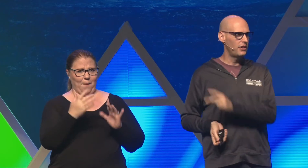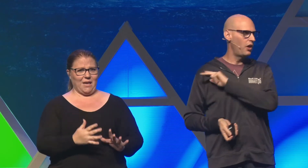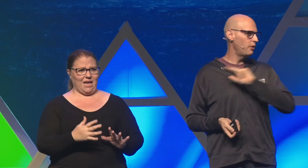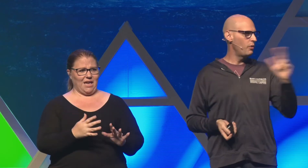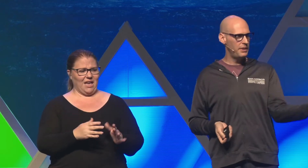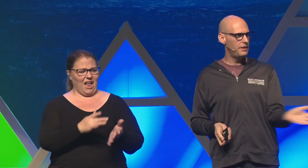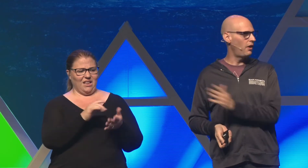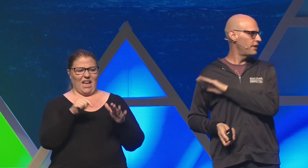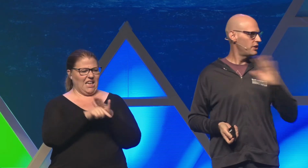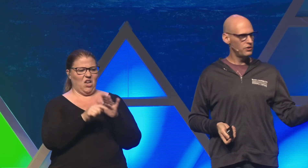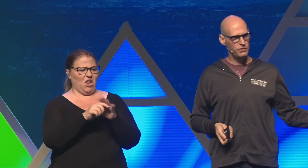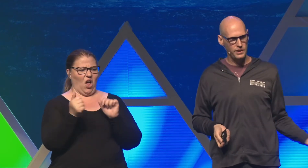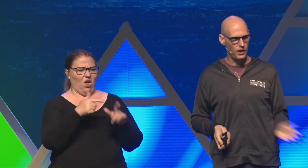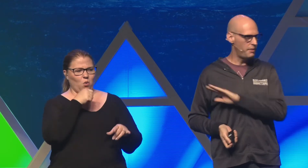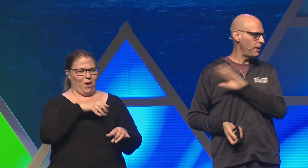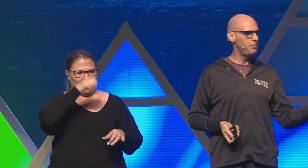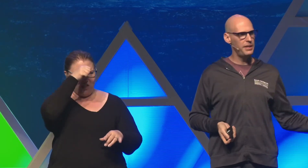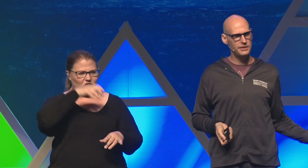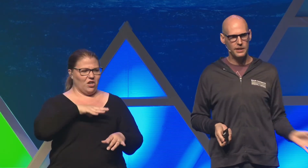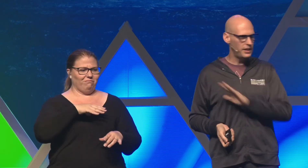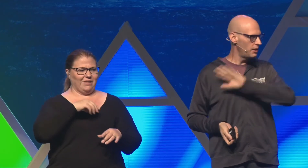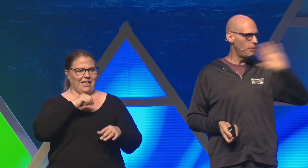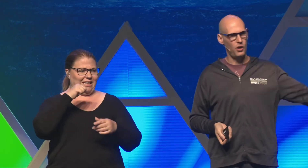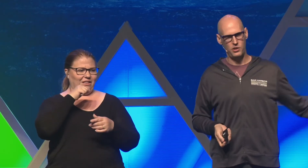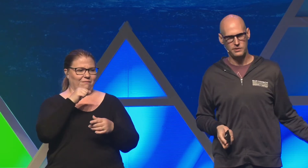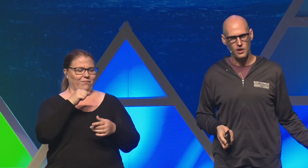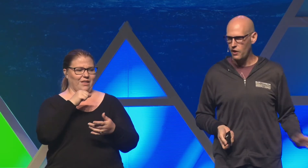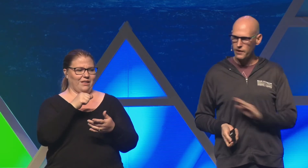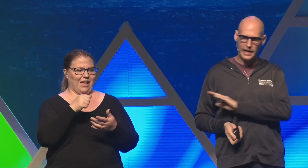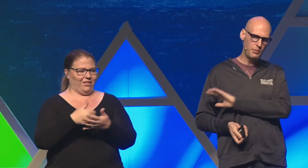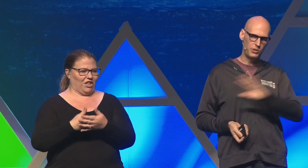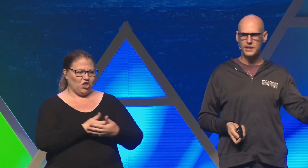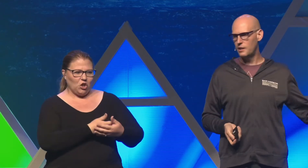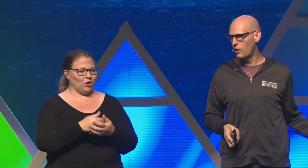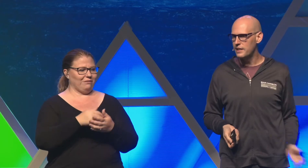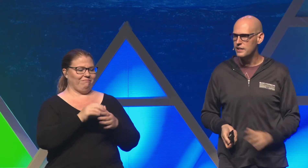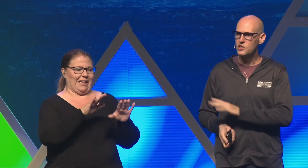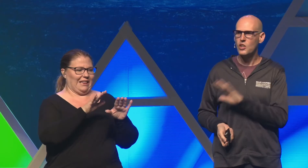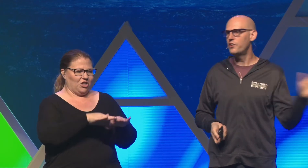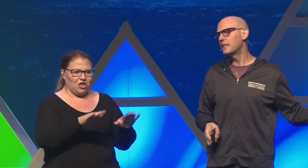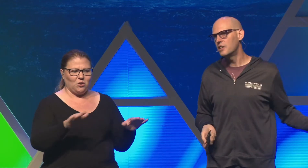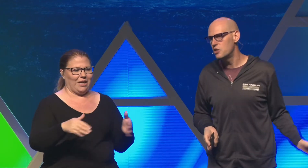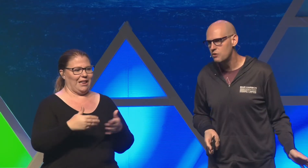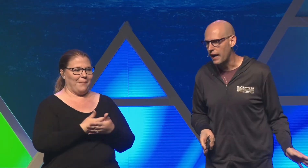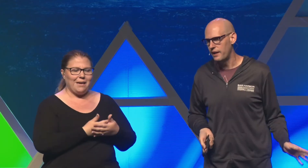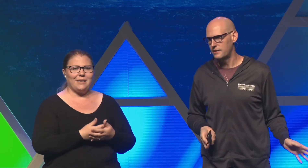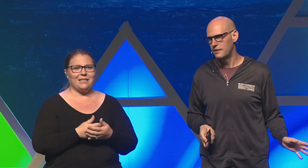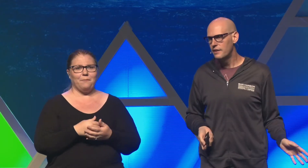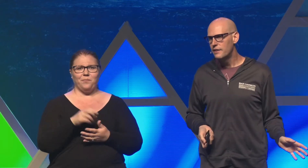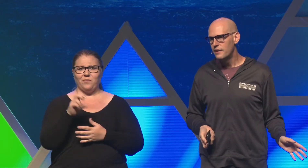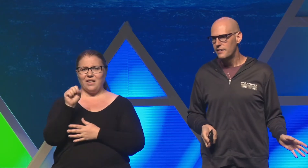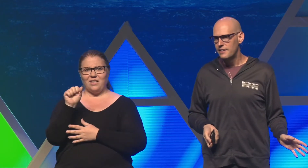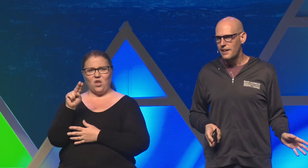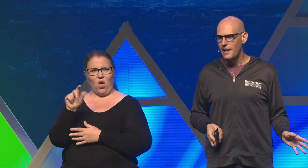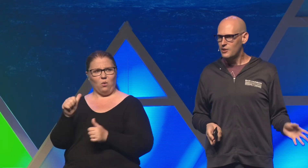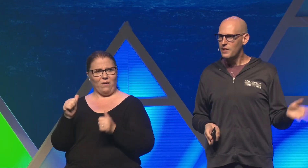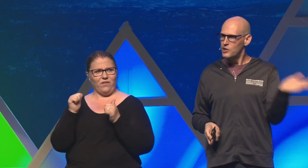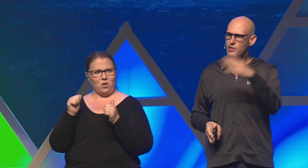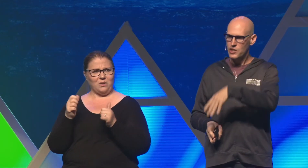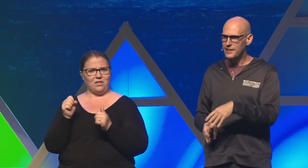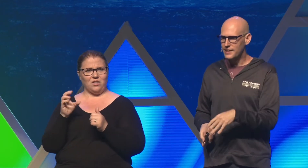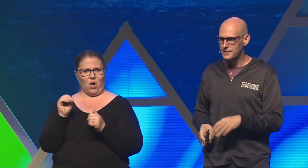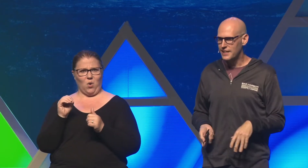Kill all the women, all the children, all the babies, kill them all. All their animals, kill them all. And Saul doesn't do that. And